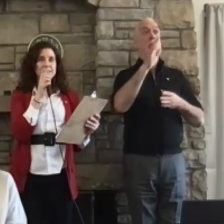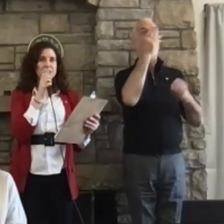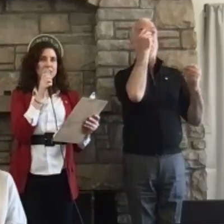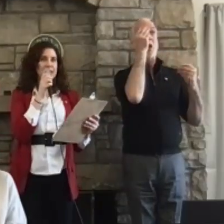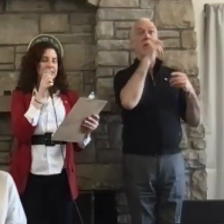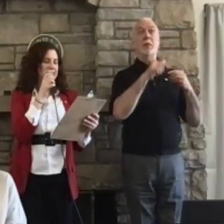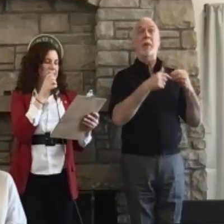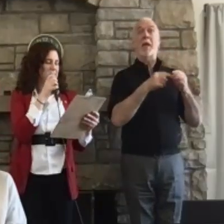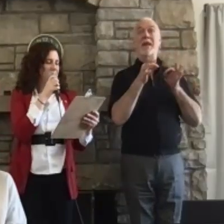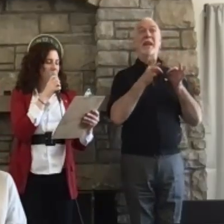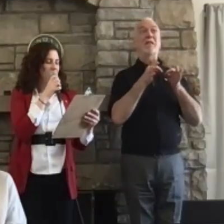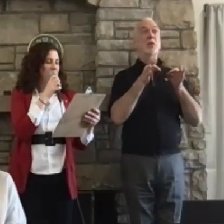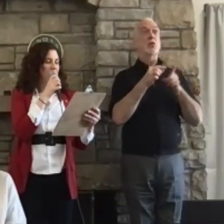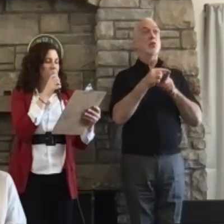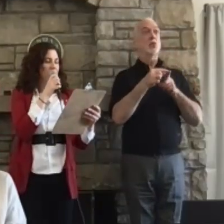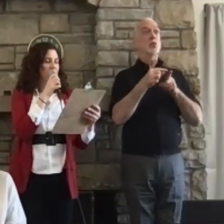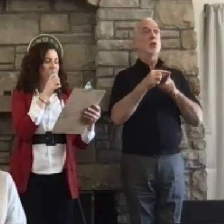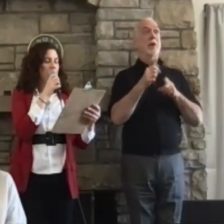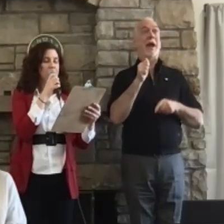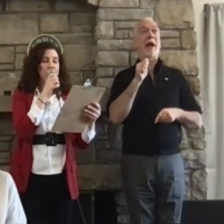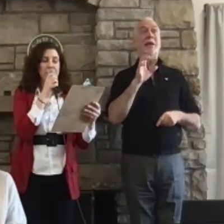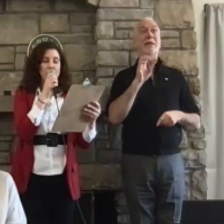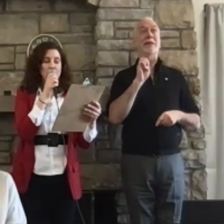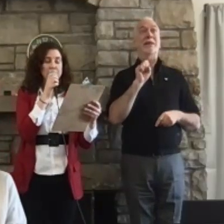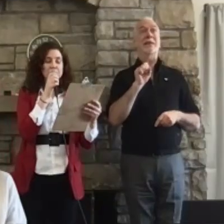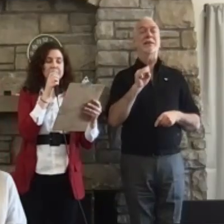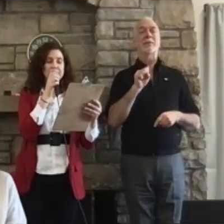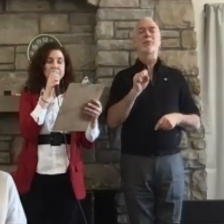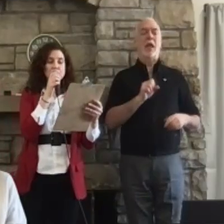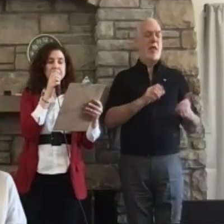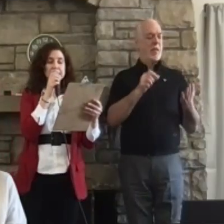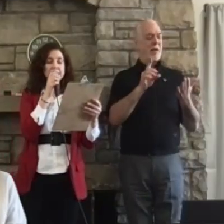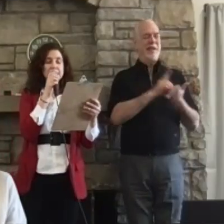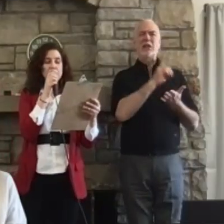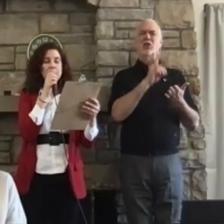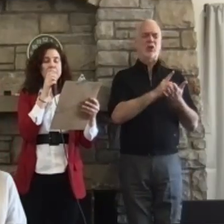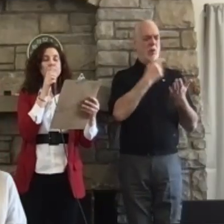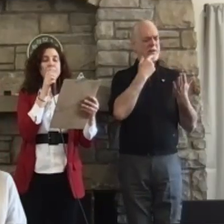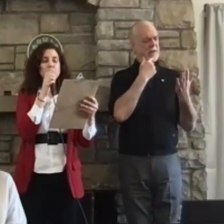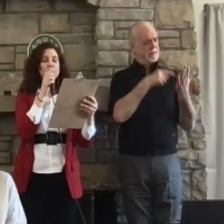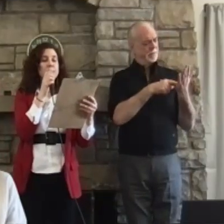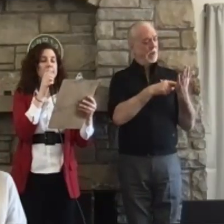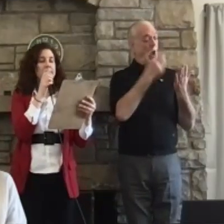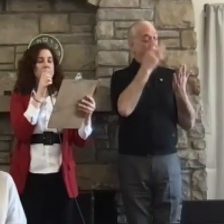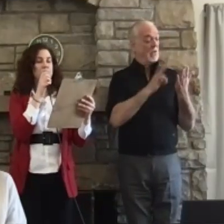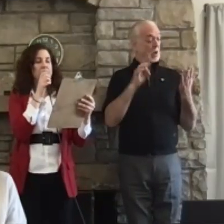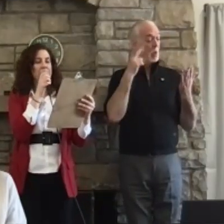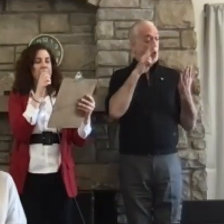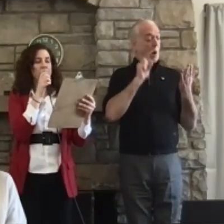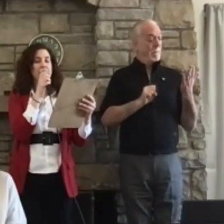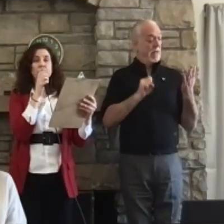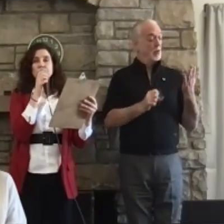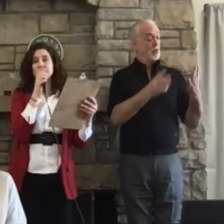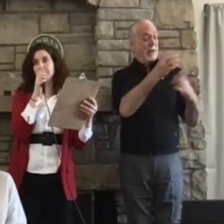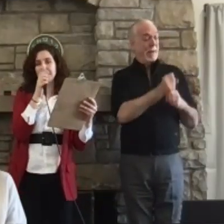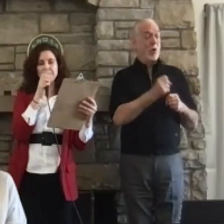on the definition of access? Well, one of Merriam-Webster's definitions is the freedom or ability to obtain